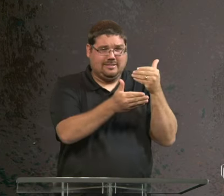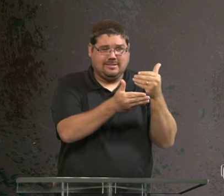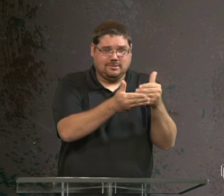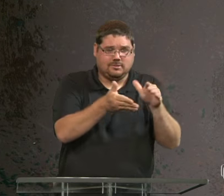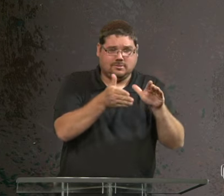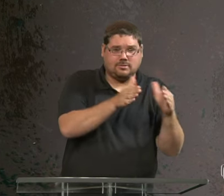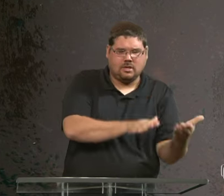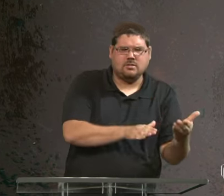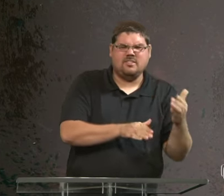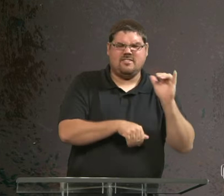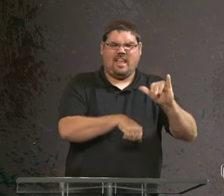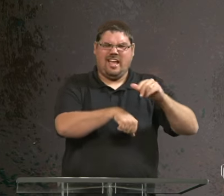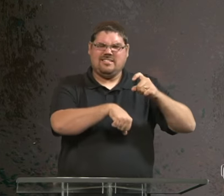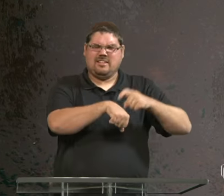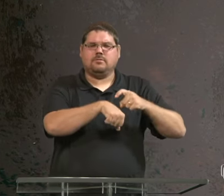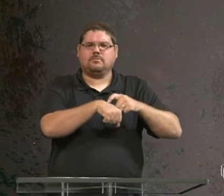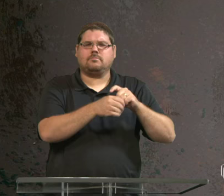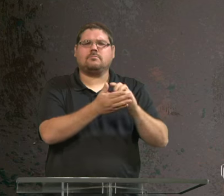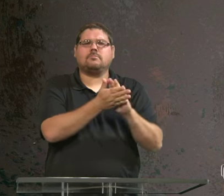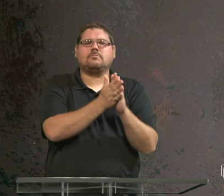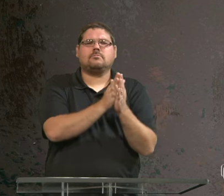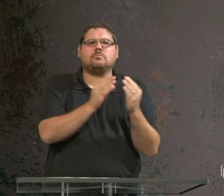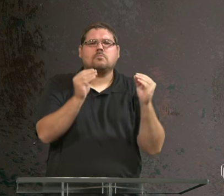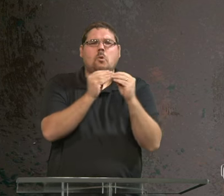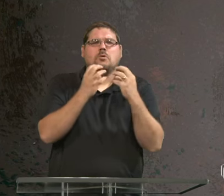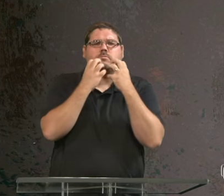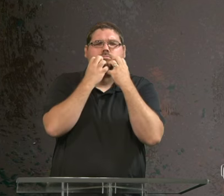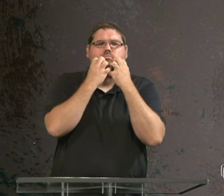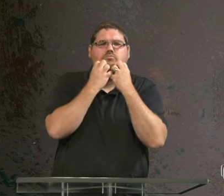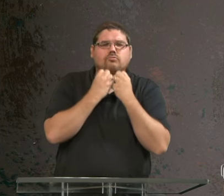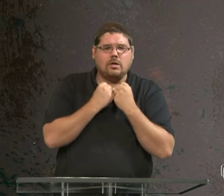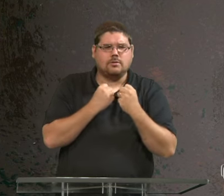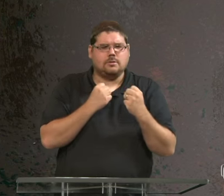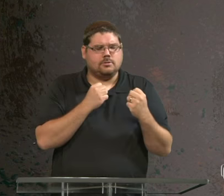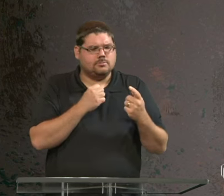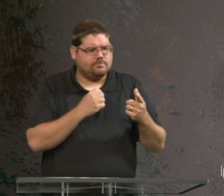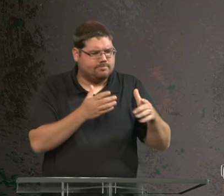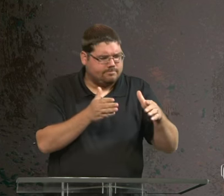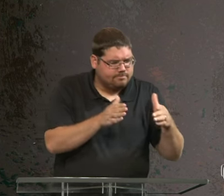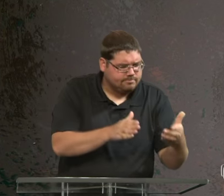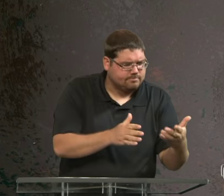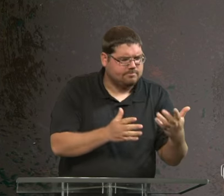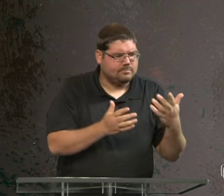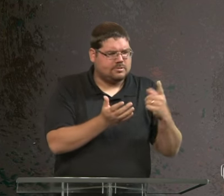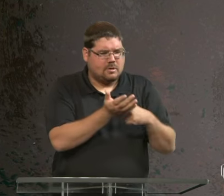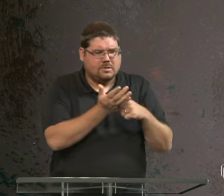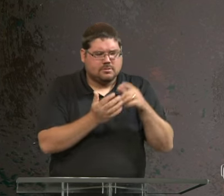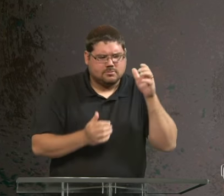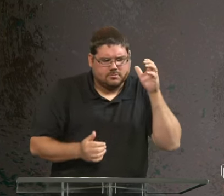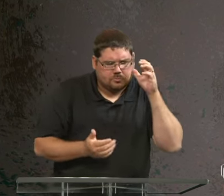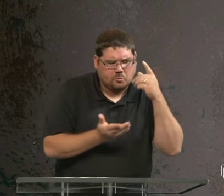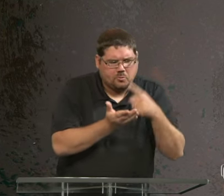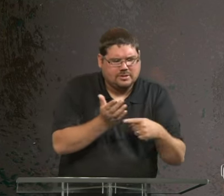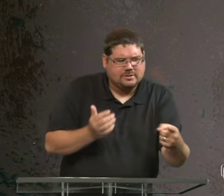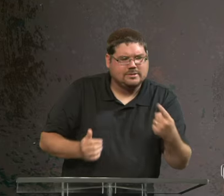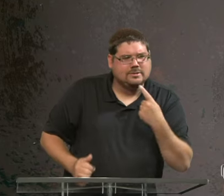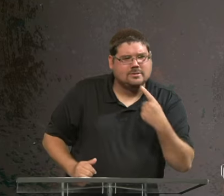friend, or someone that you've watched approach death. Maybe they've been very precious to